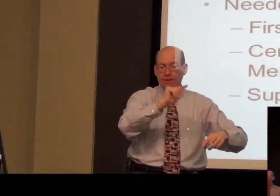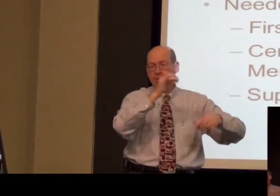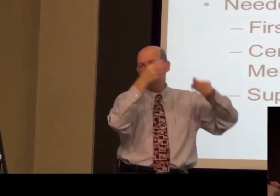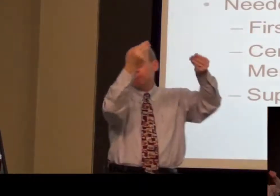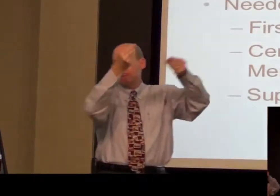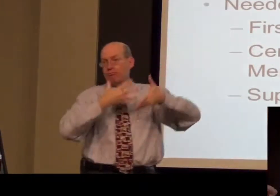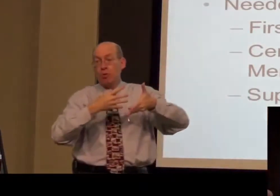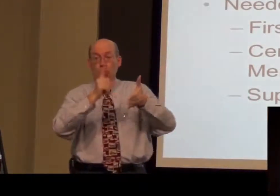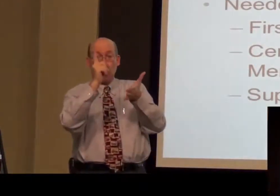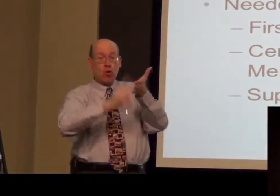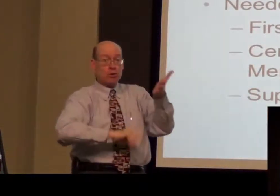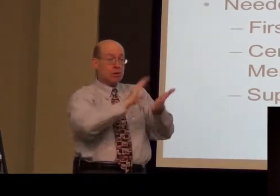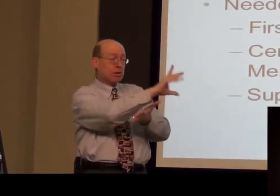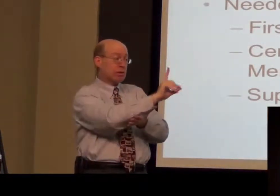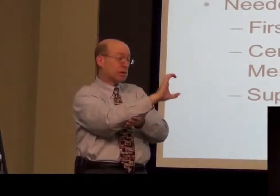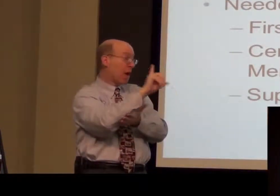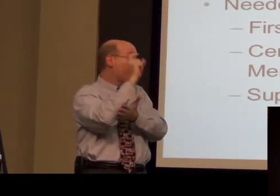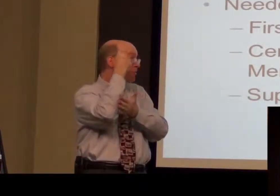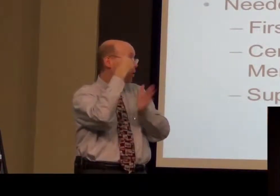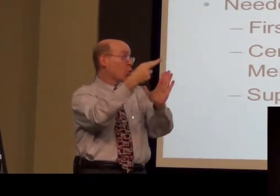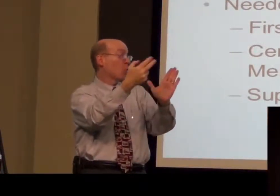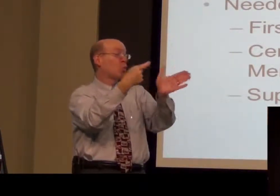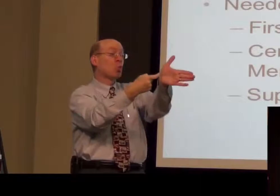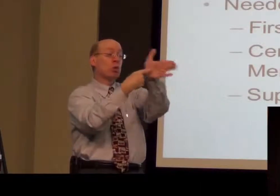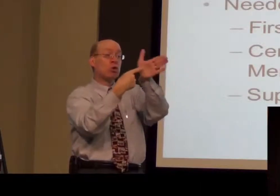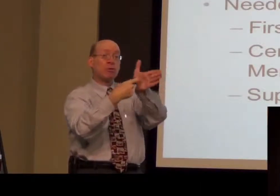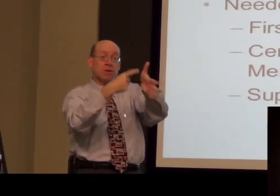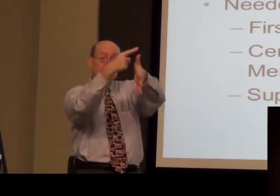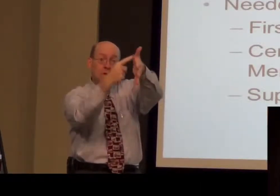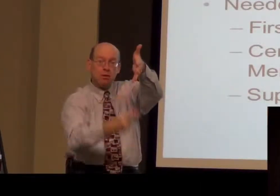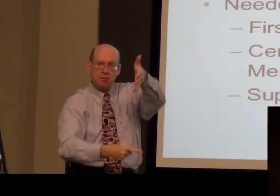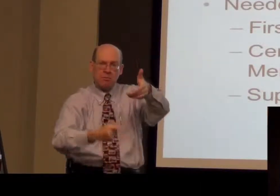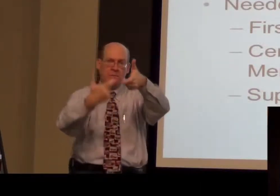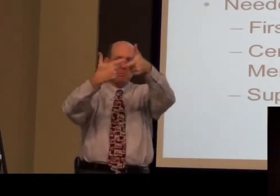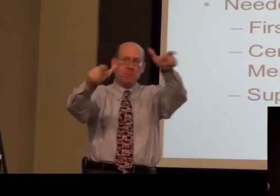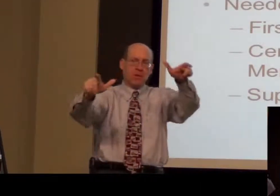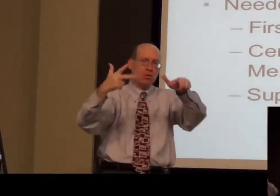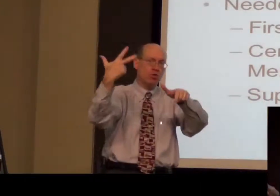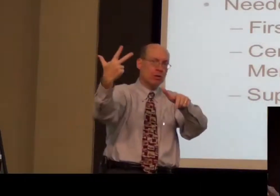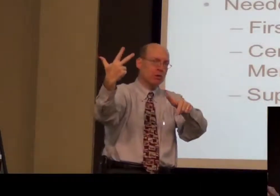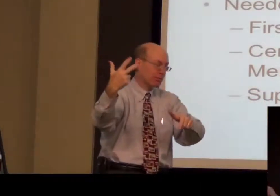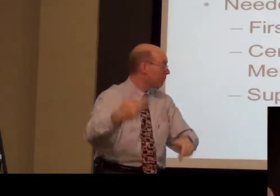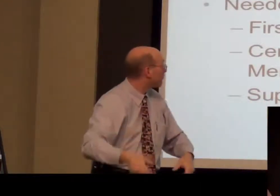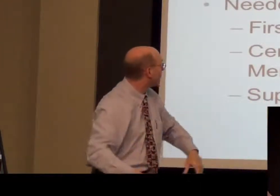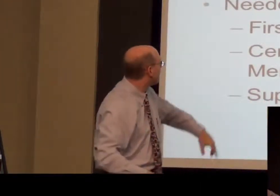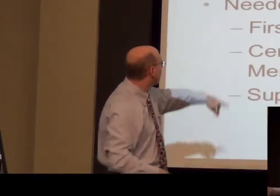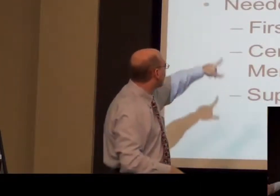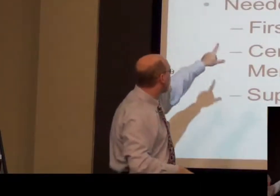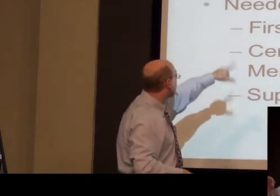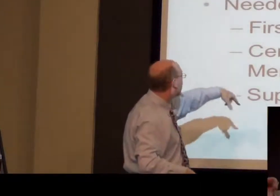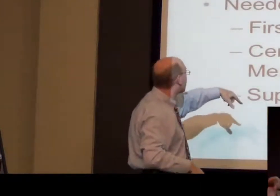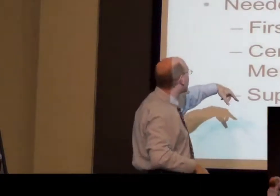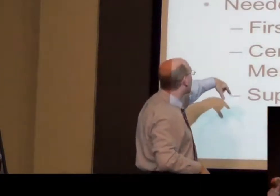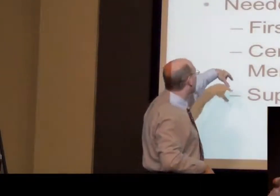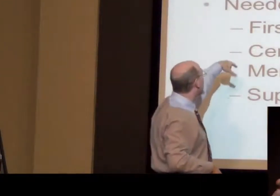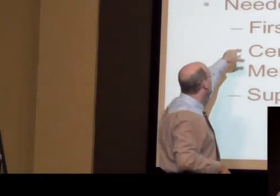So after we contacted the district's government, we were required to meet a